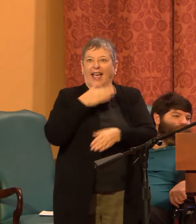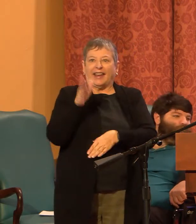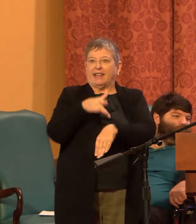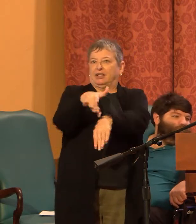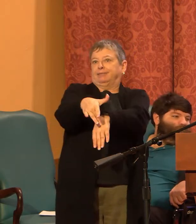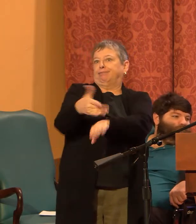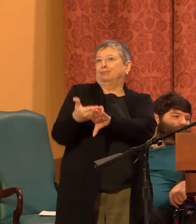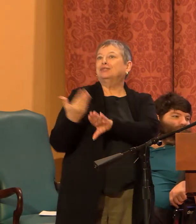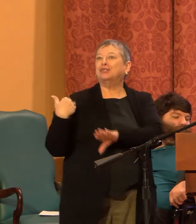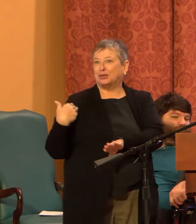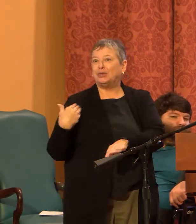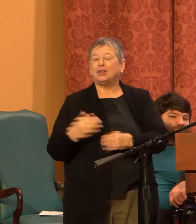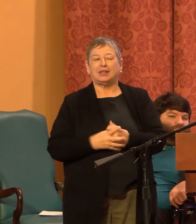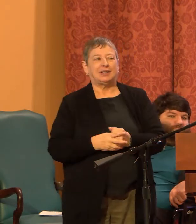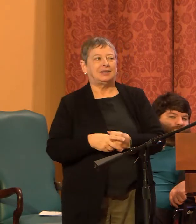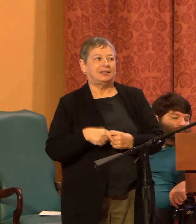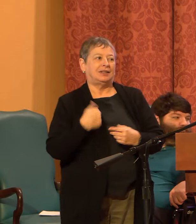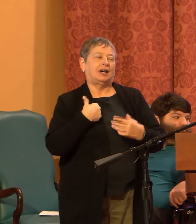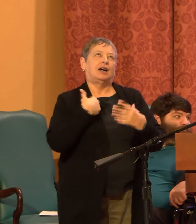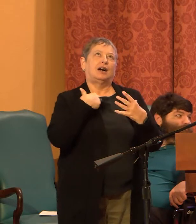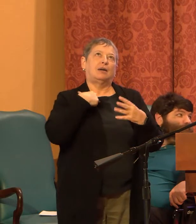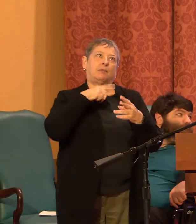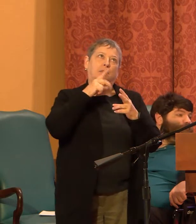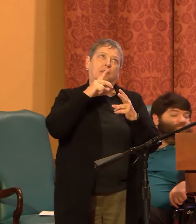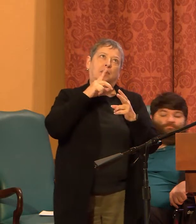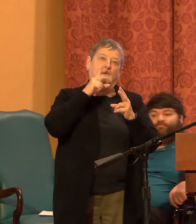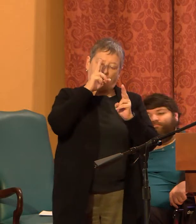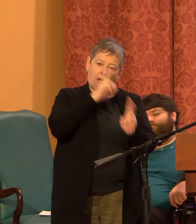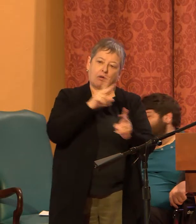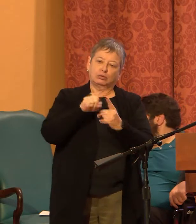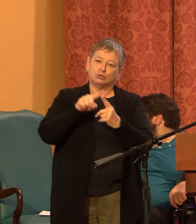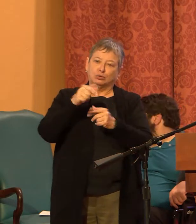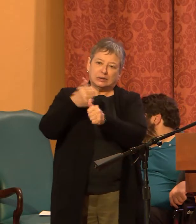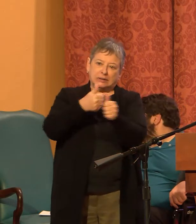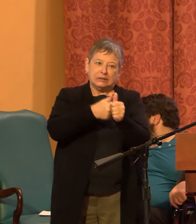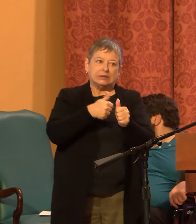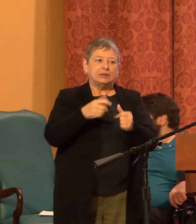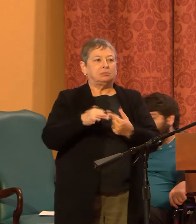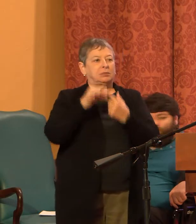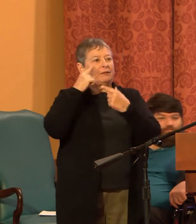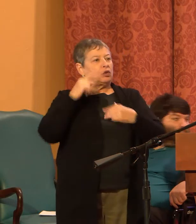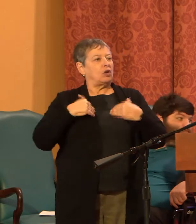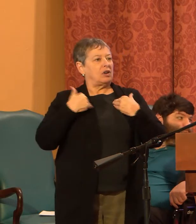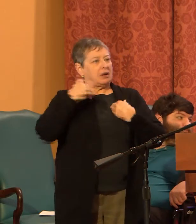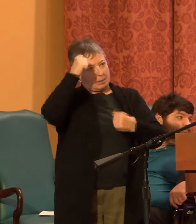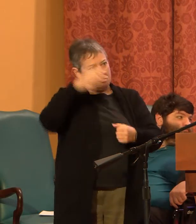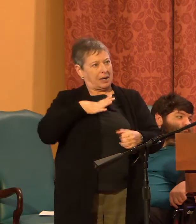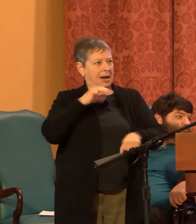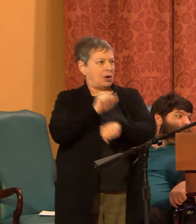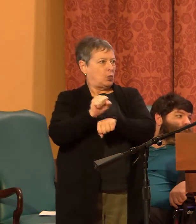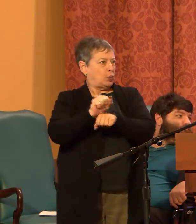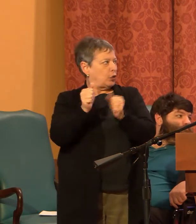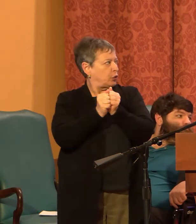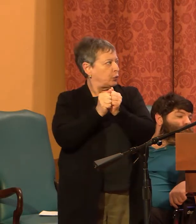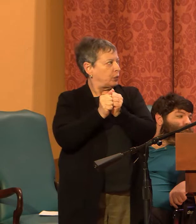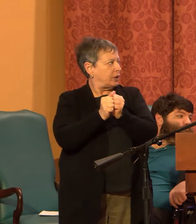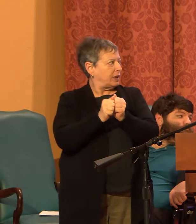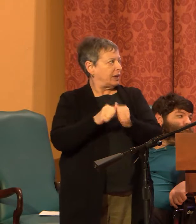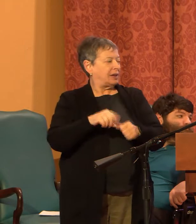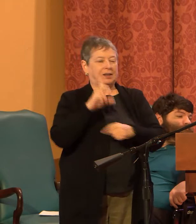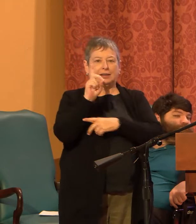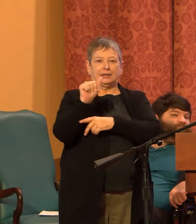before. I give great honors to each of them, especially to the young man that I work with